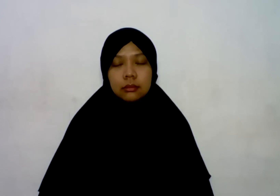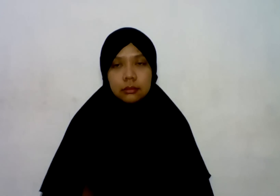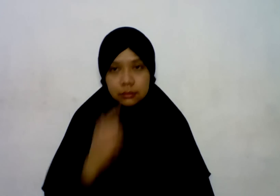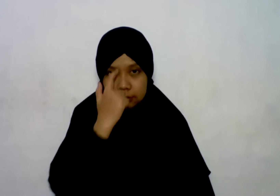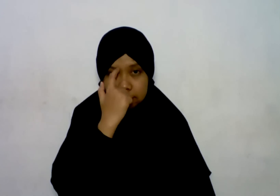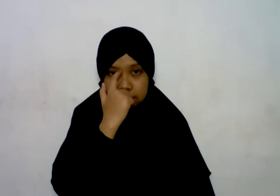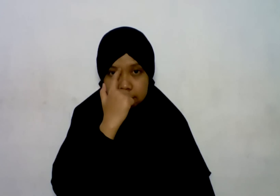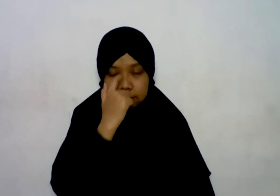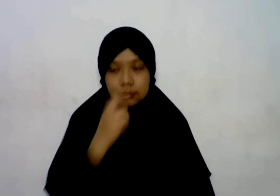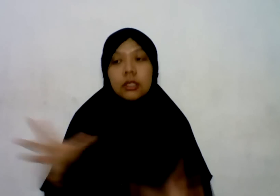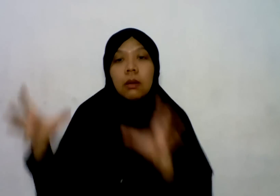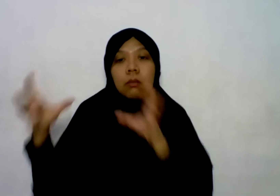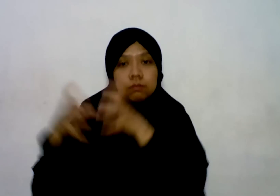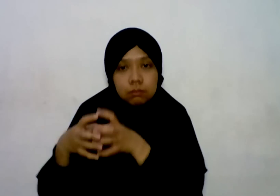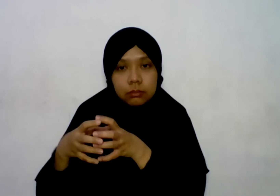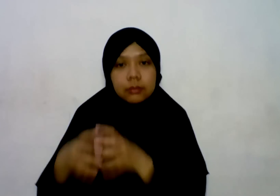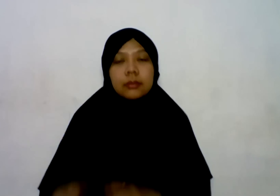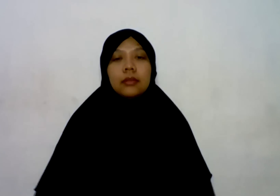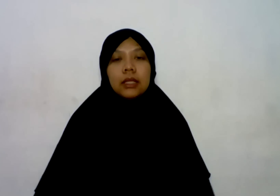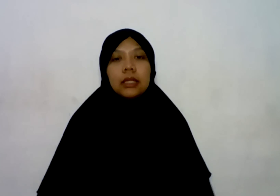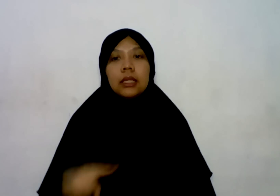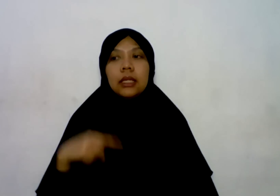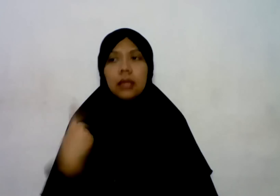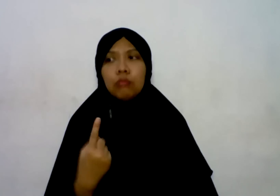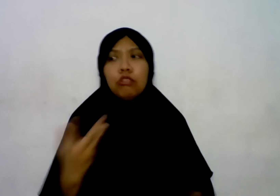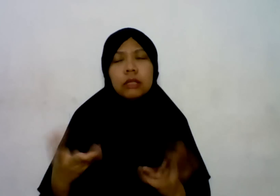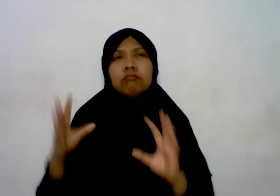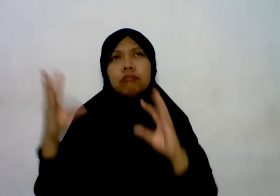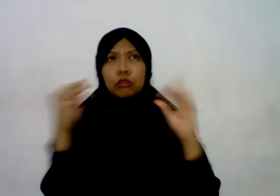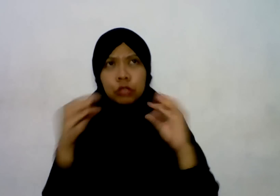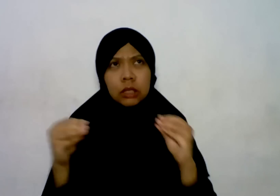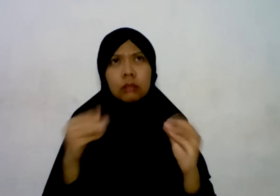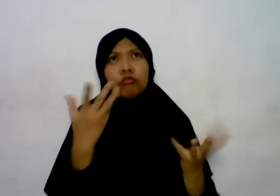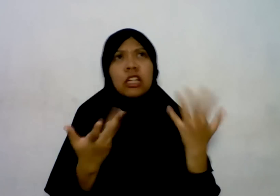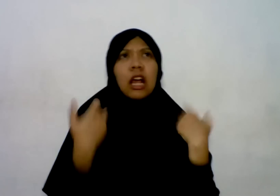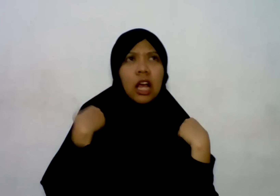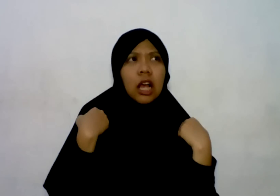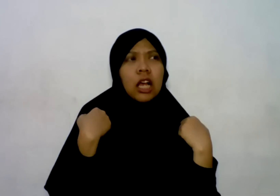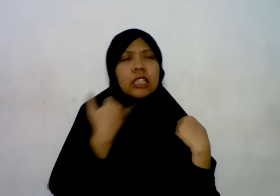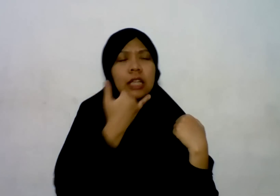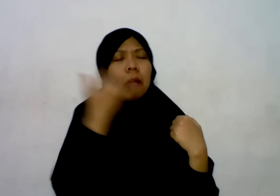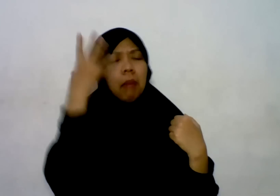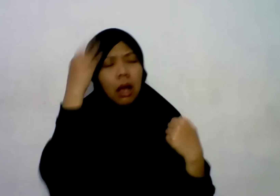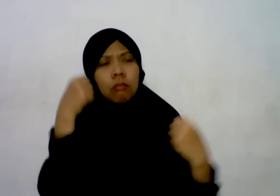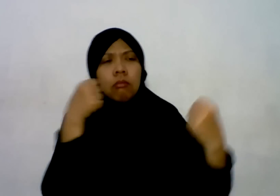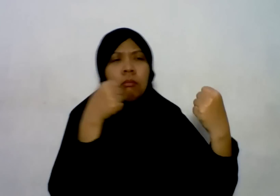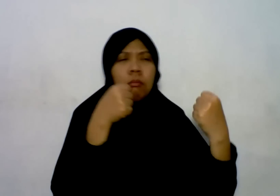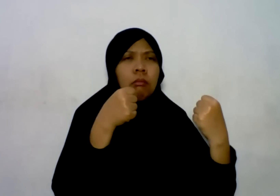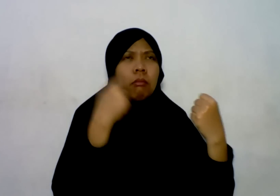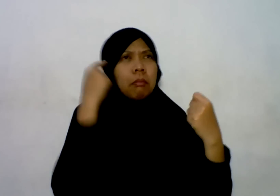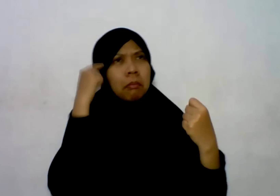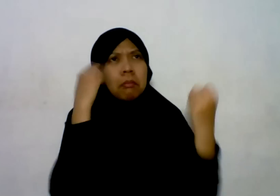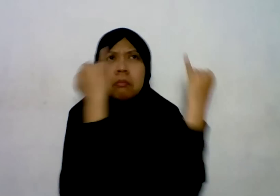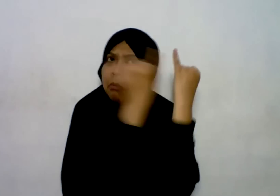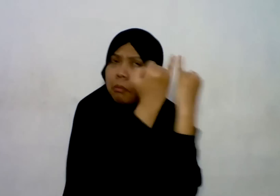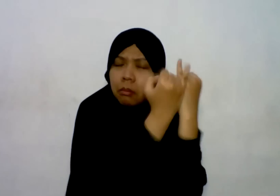will disagree and we will hate each other now and again and also love each other. Because this